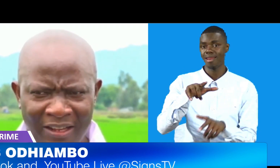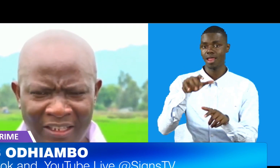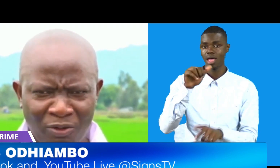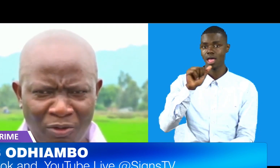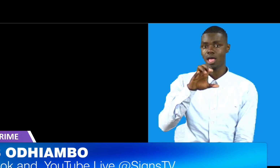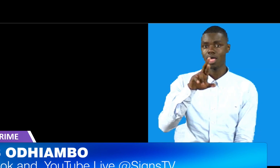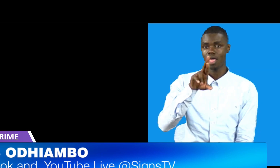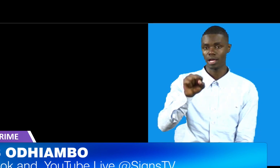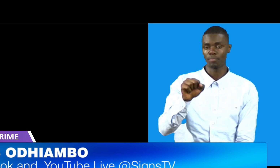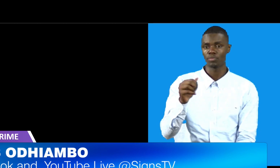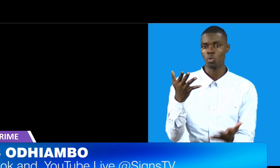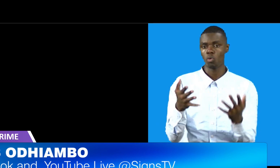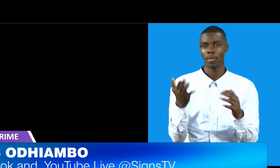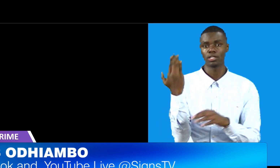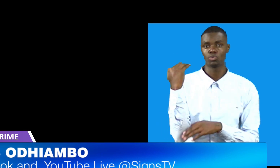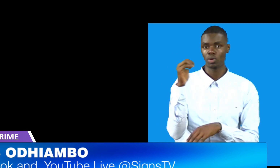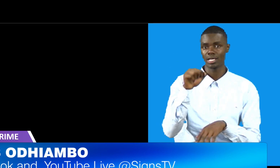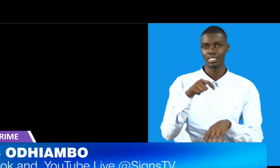compared to last season.